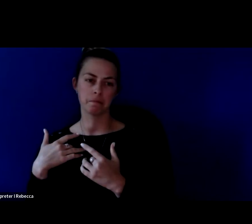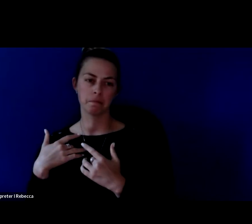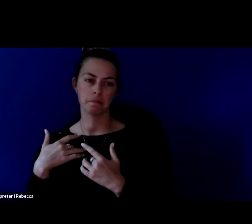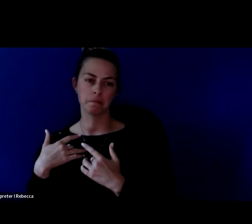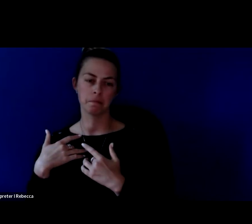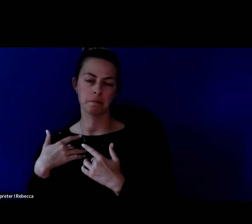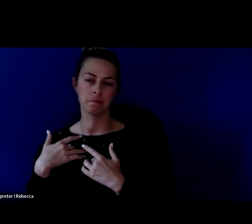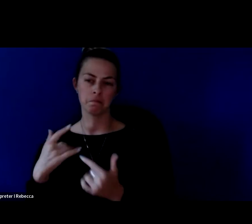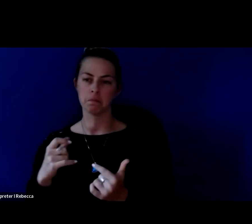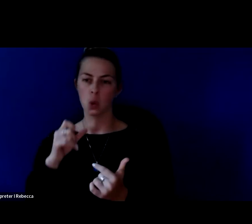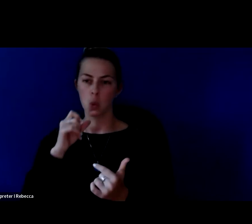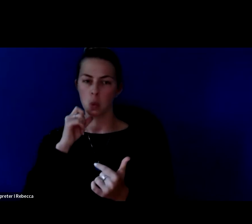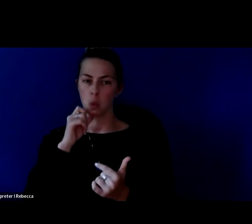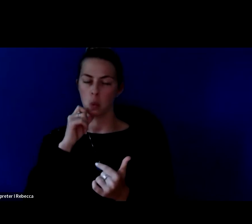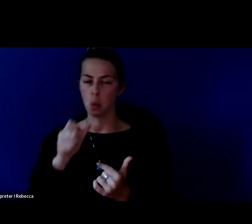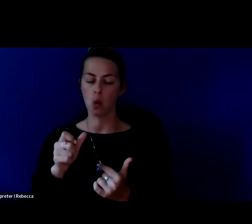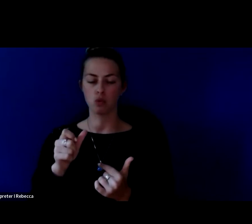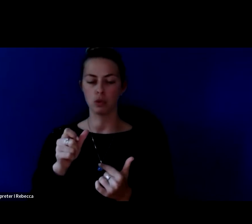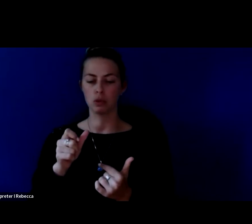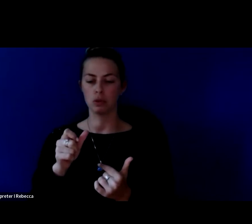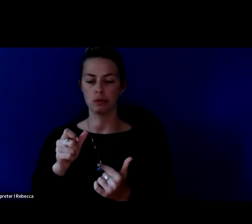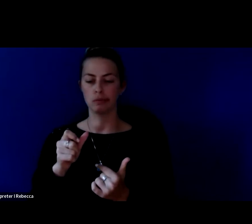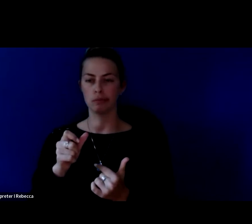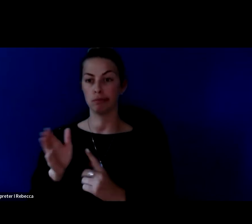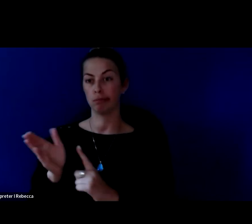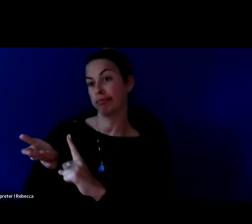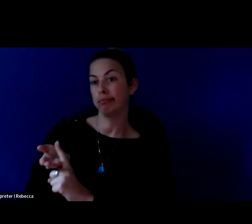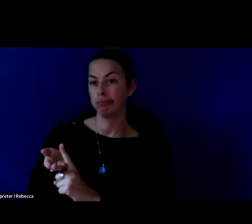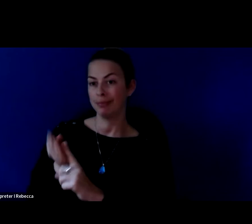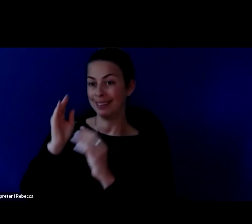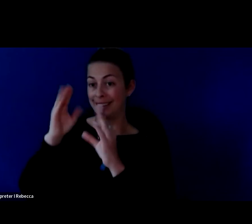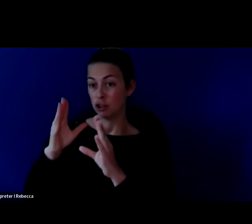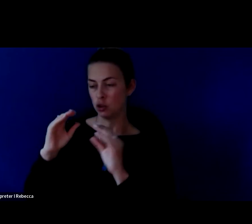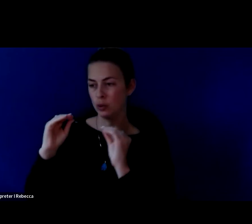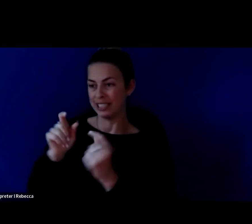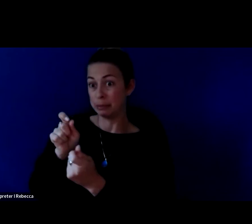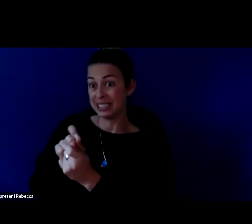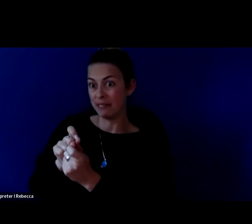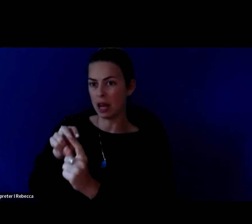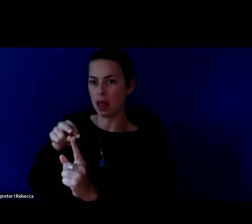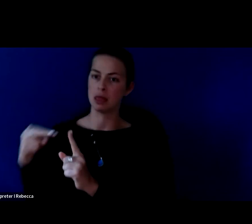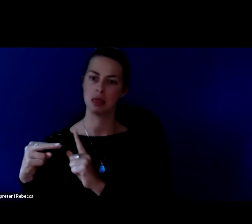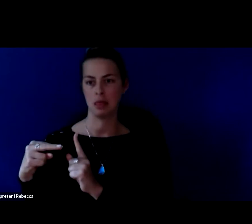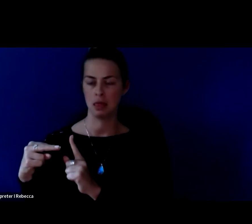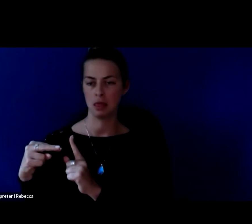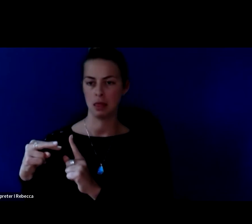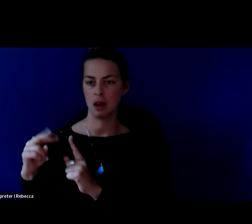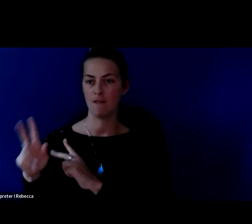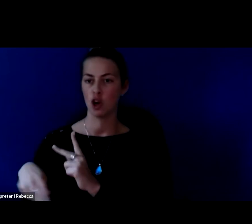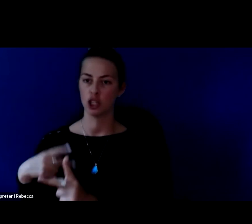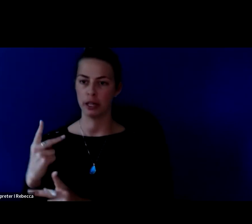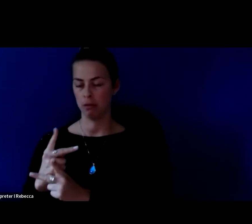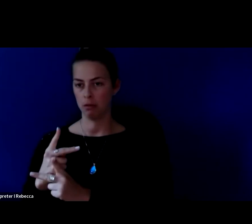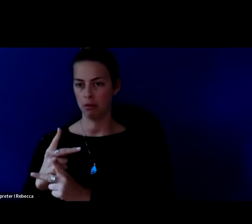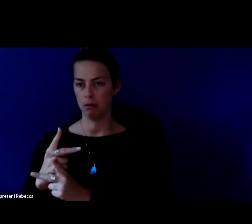want. In other words, I don't believe that they're going to get teachers teaching their version of these things to the citizenship, American